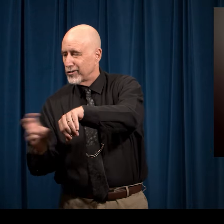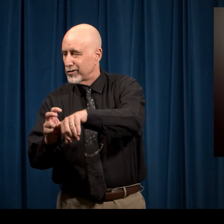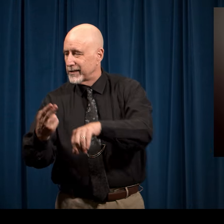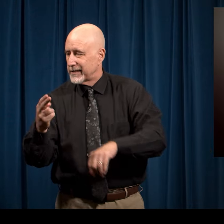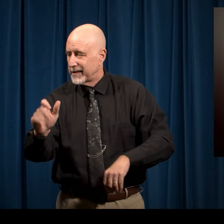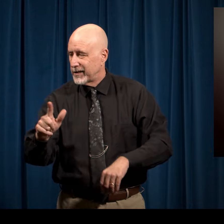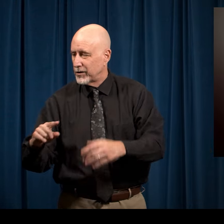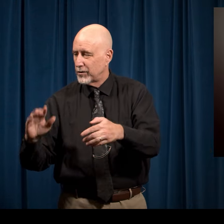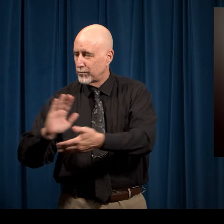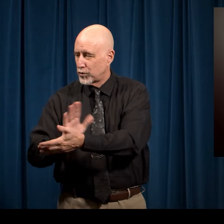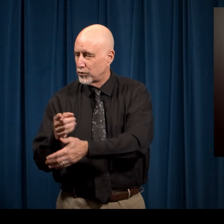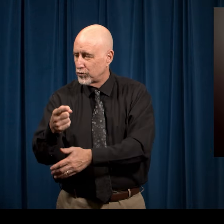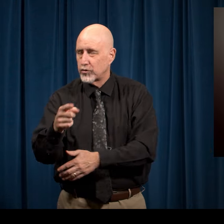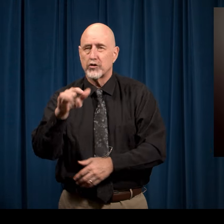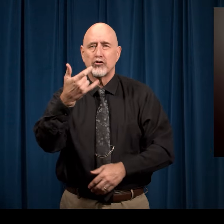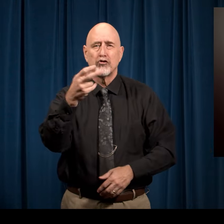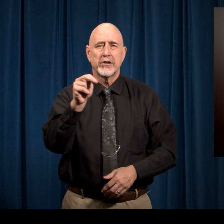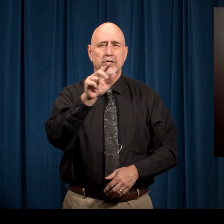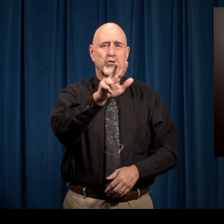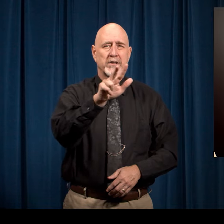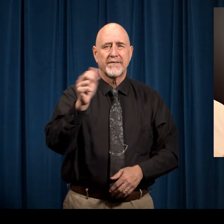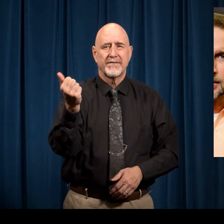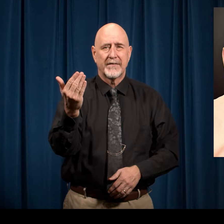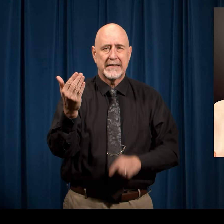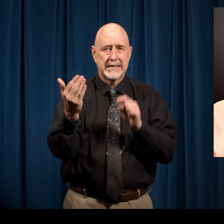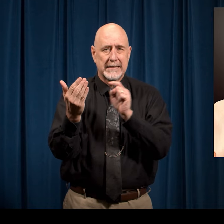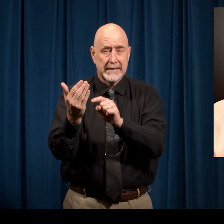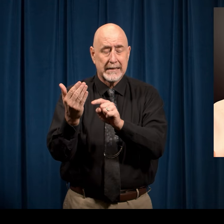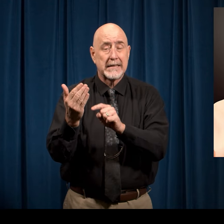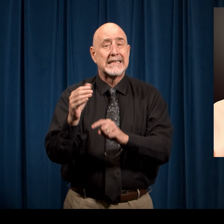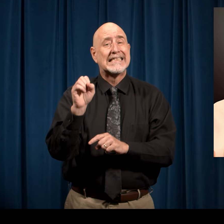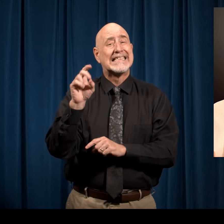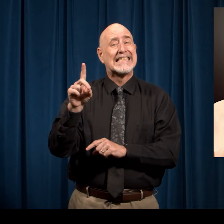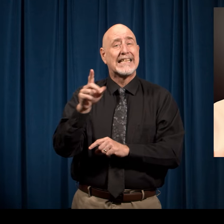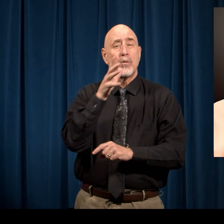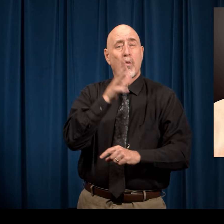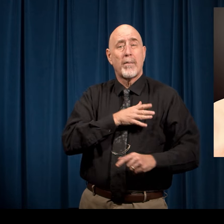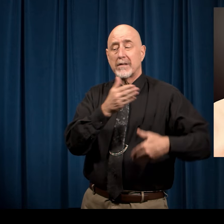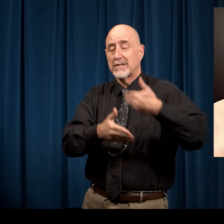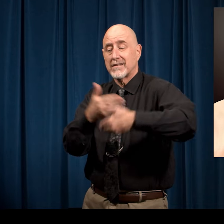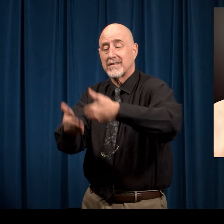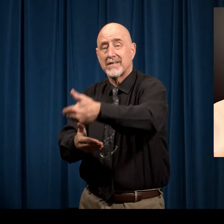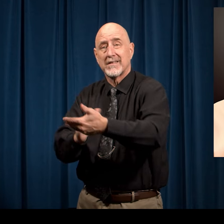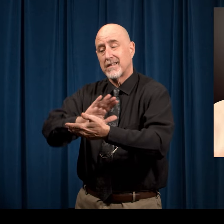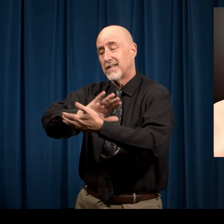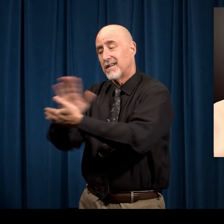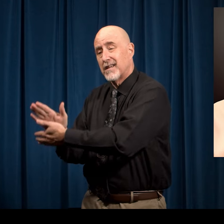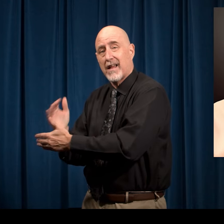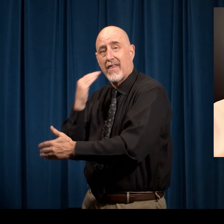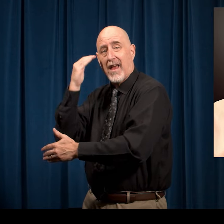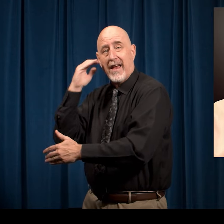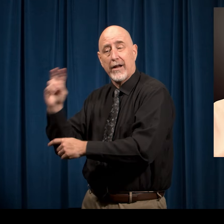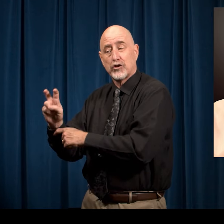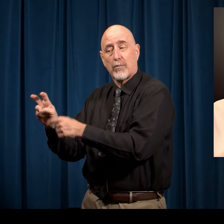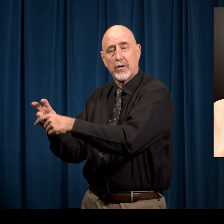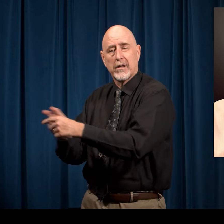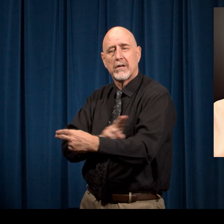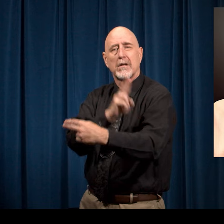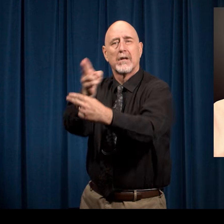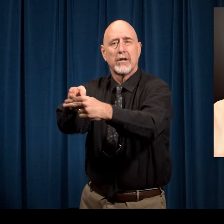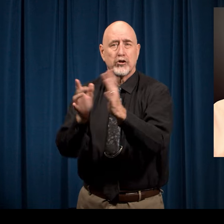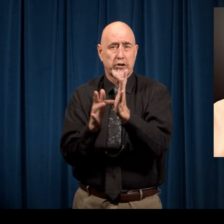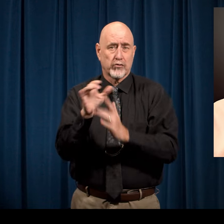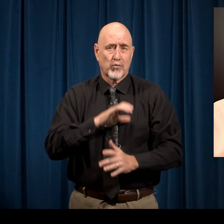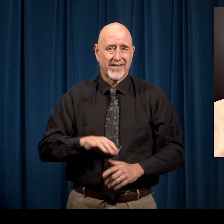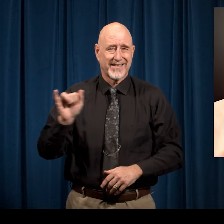shall bruise his heel." Genesis 3:15. Now, the seed of the woman who would bruise the head of the serpent is